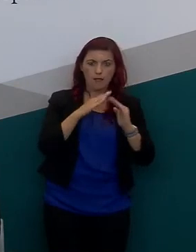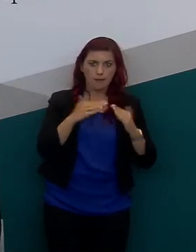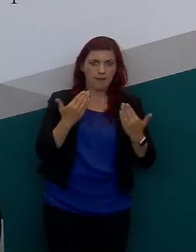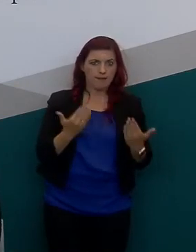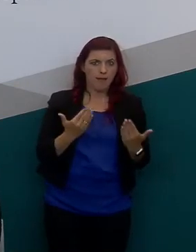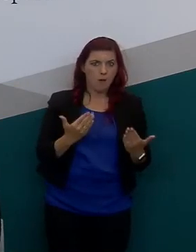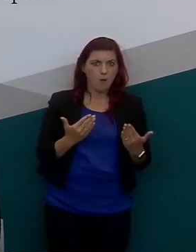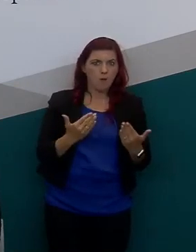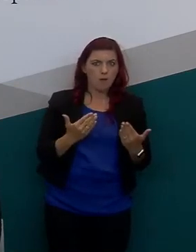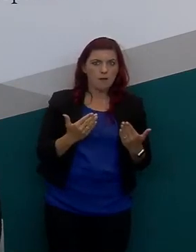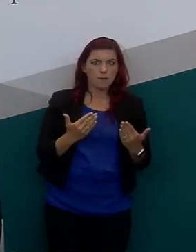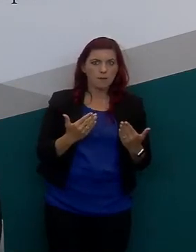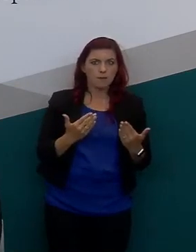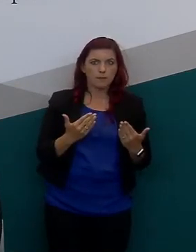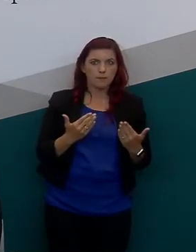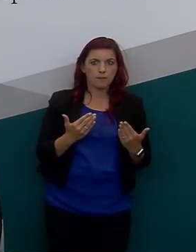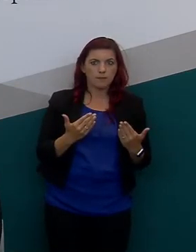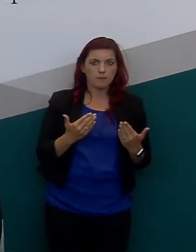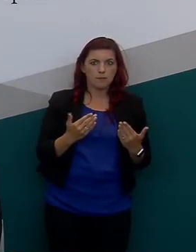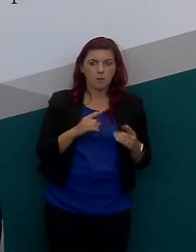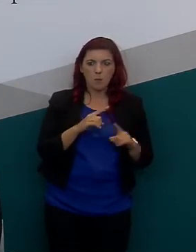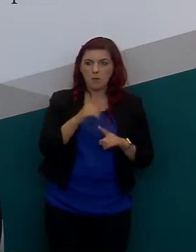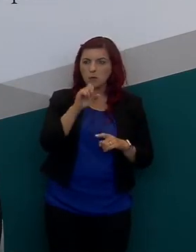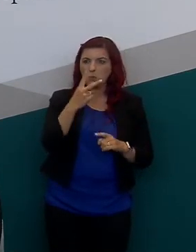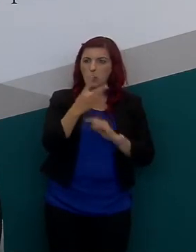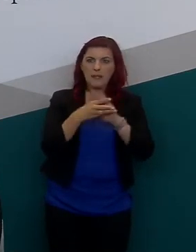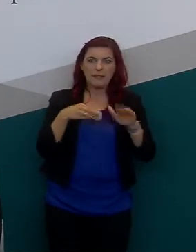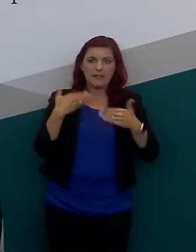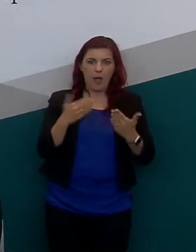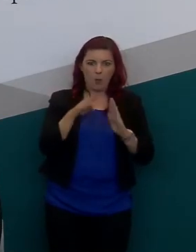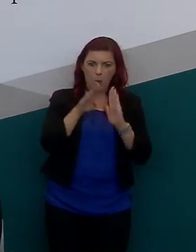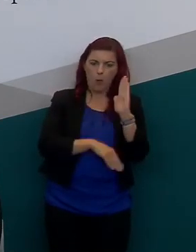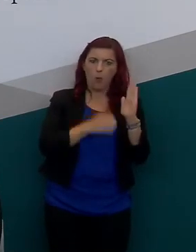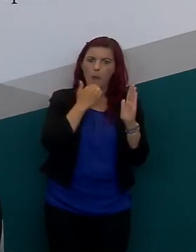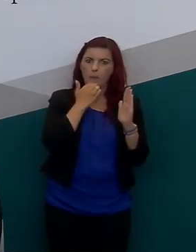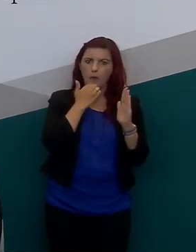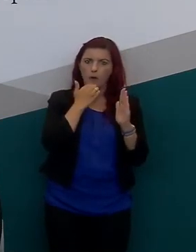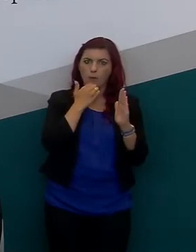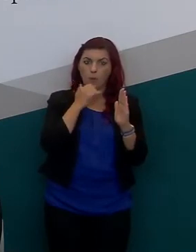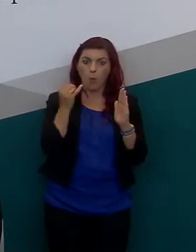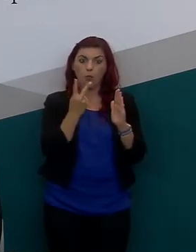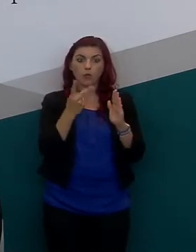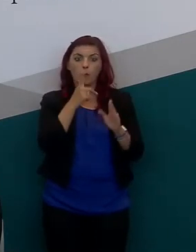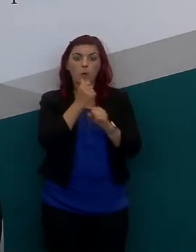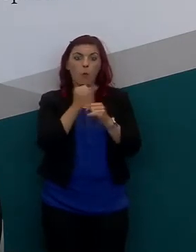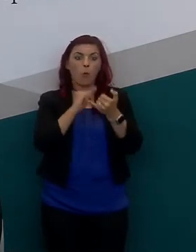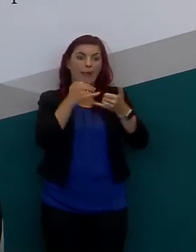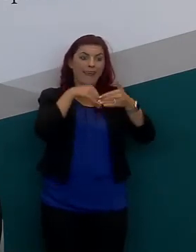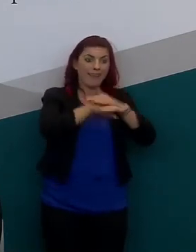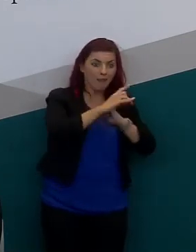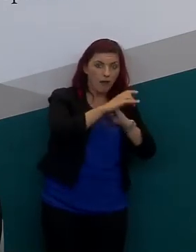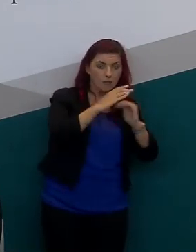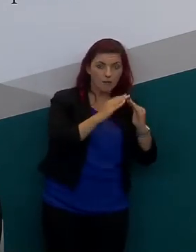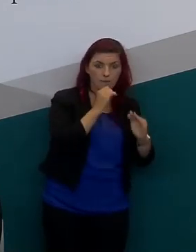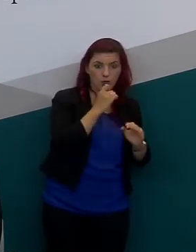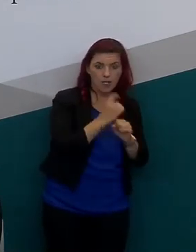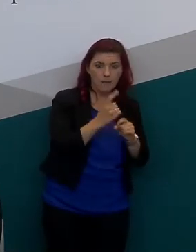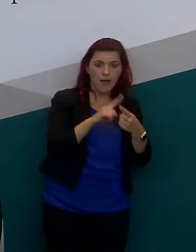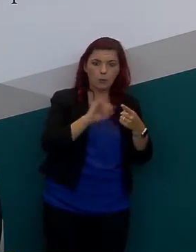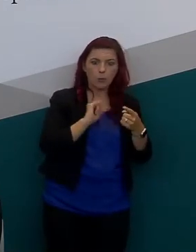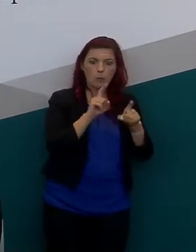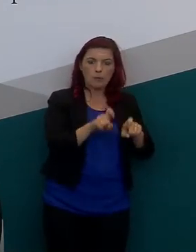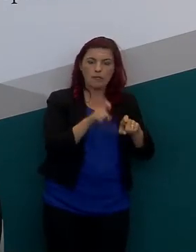single figures for 2 weeks, in terms of both admissions to hospital and numbers of people in